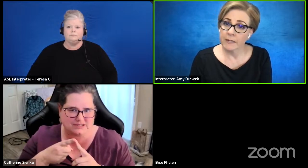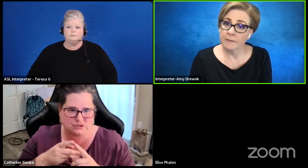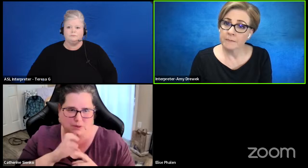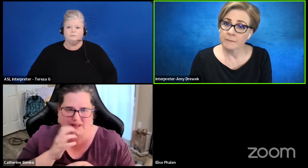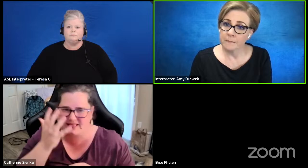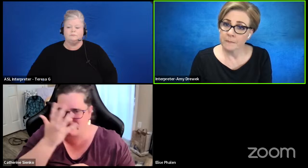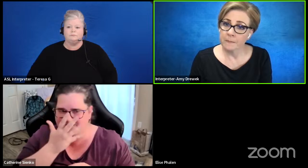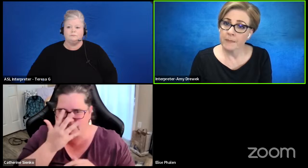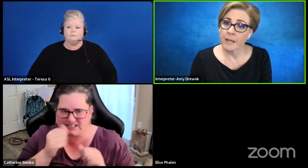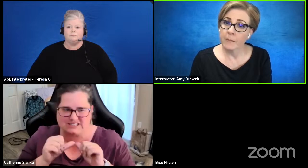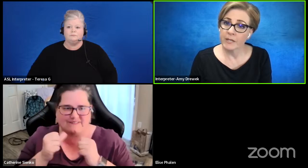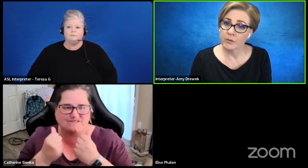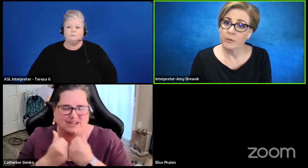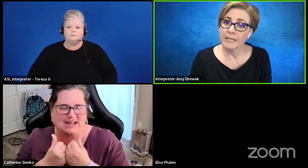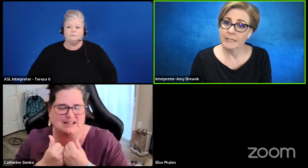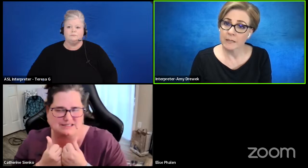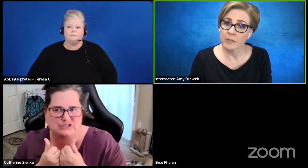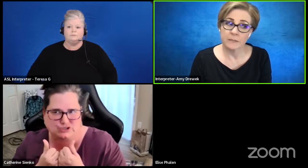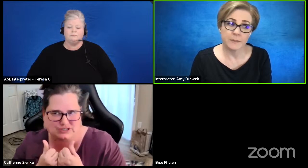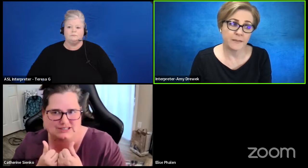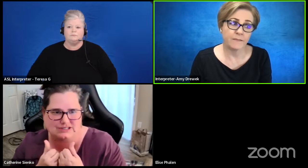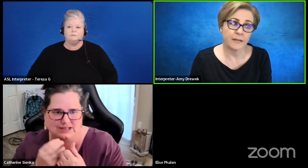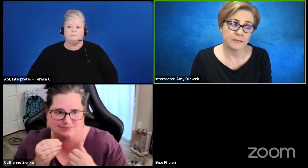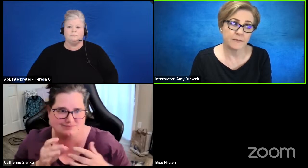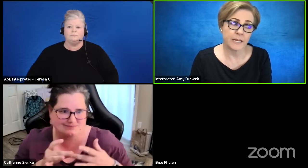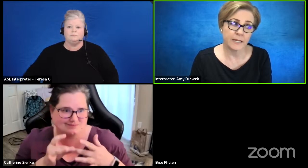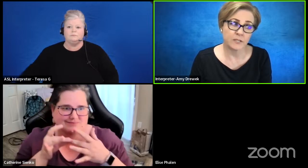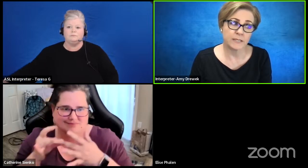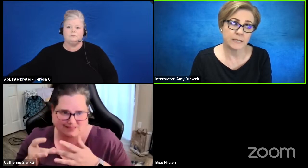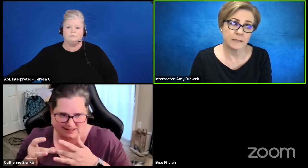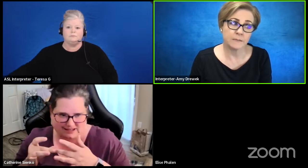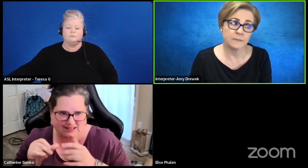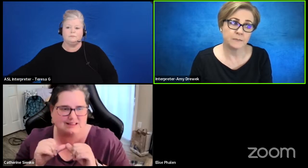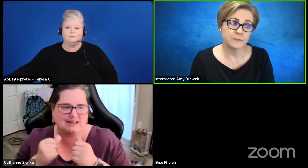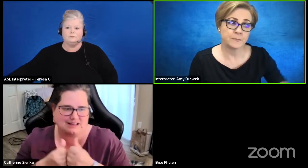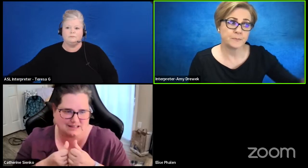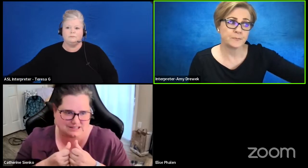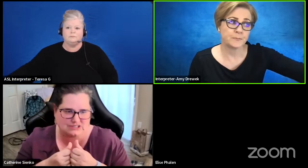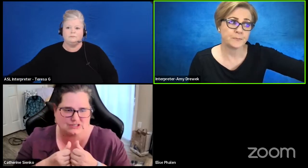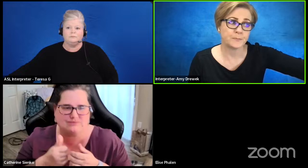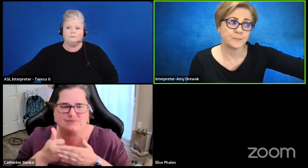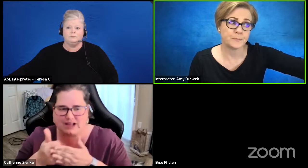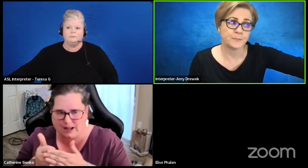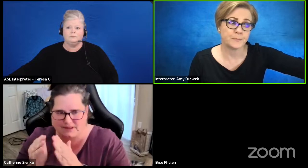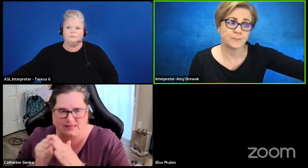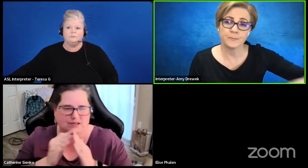Sherry Collins is leaving, and we do need someone to be the face of the agency.